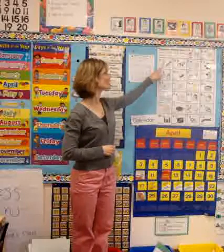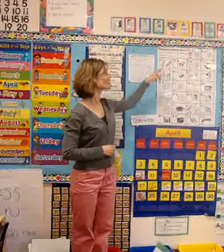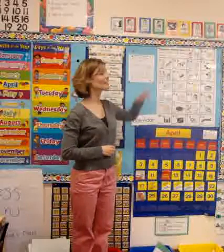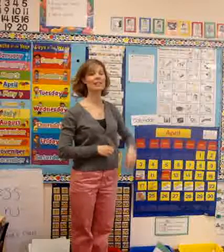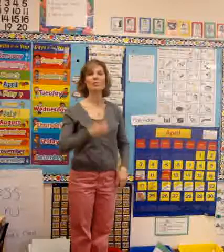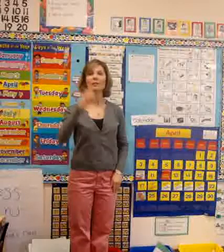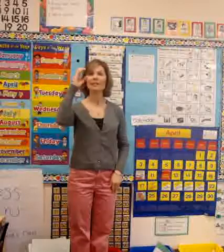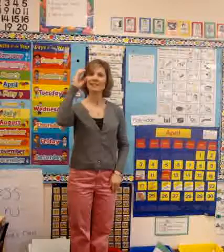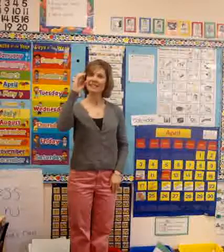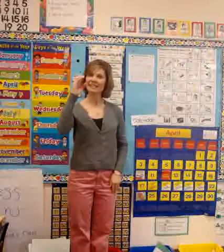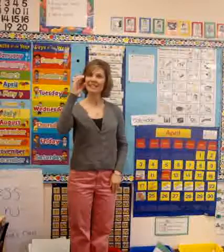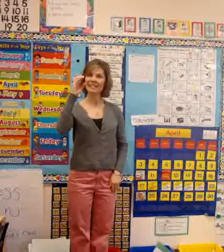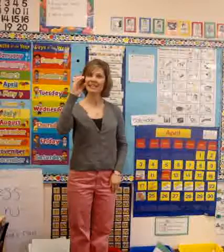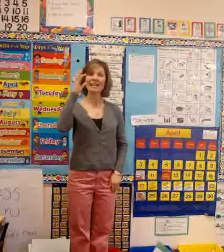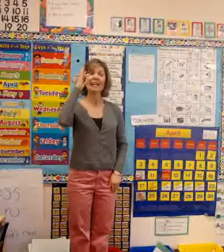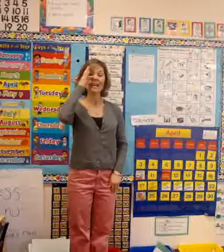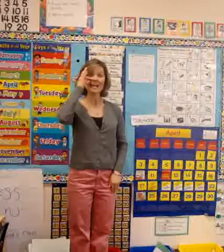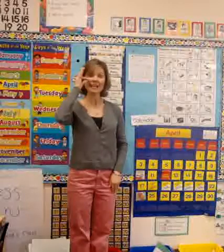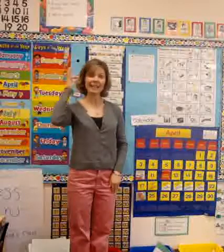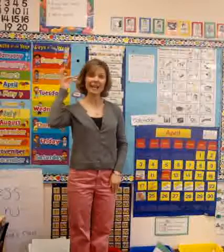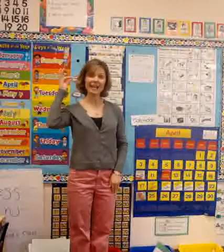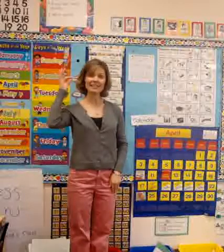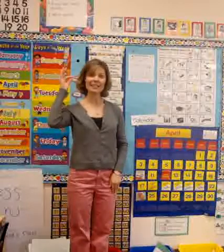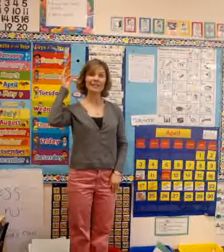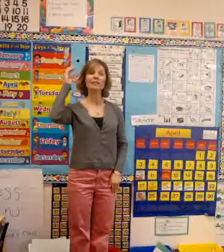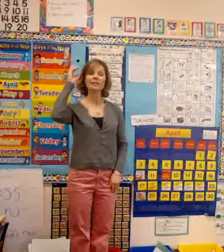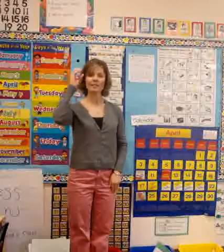to the next one. C, cat, K.